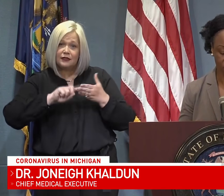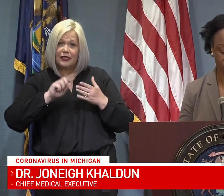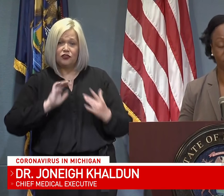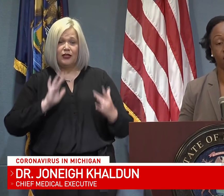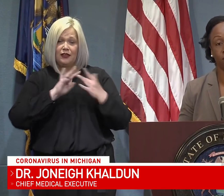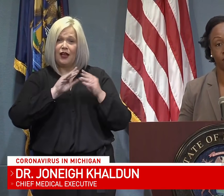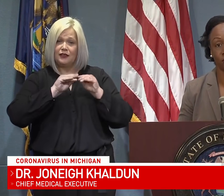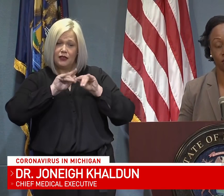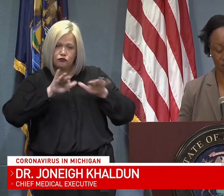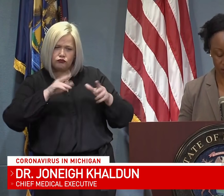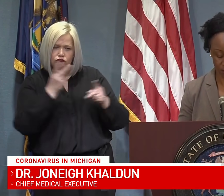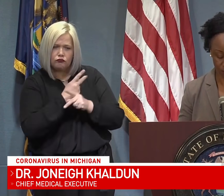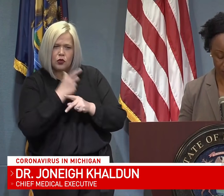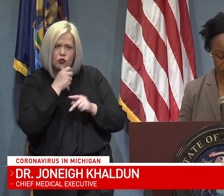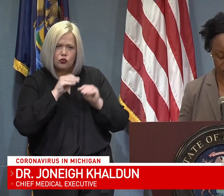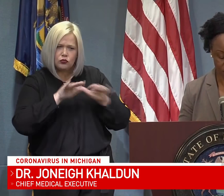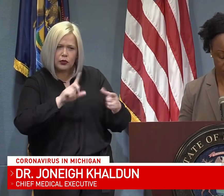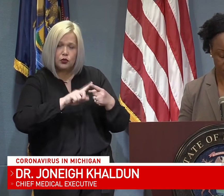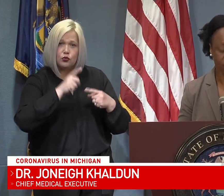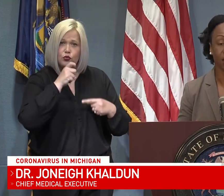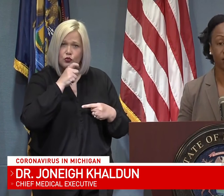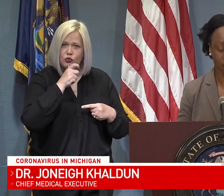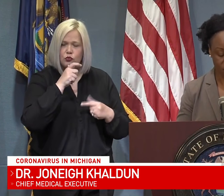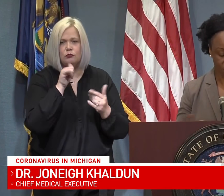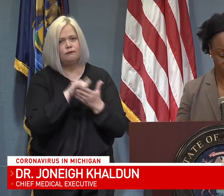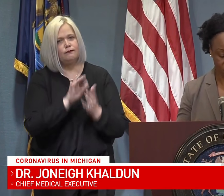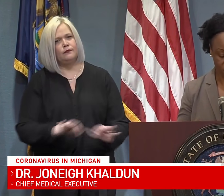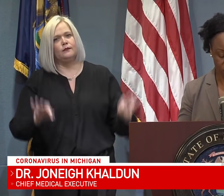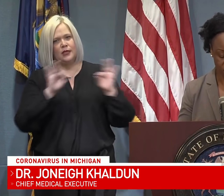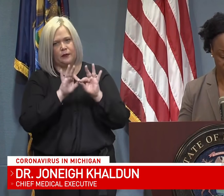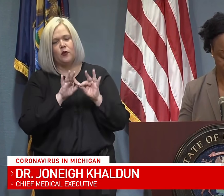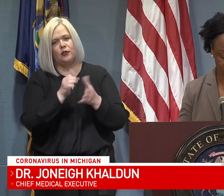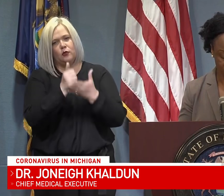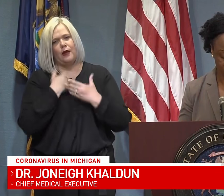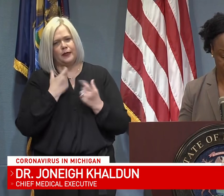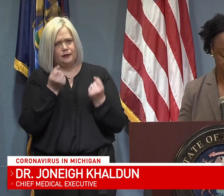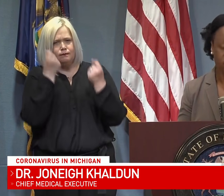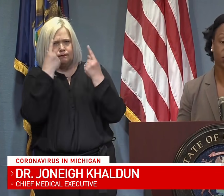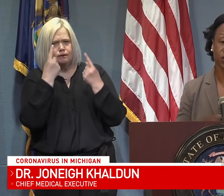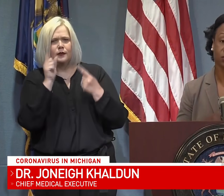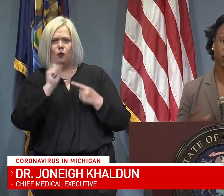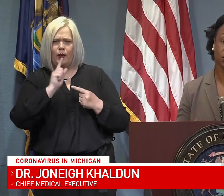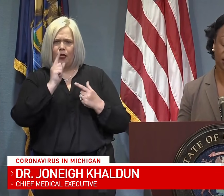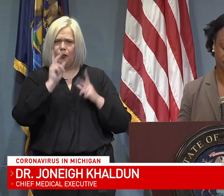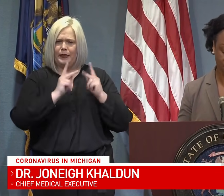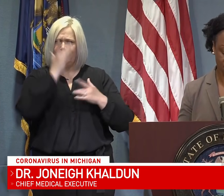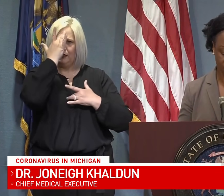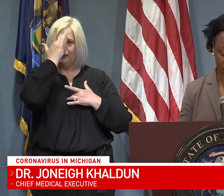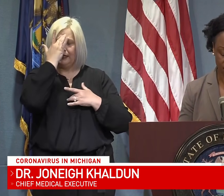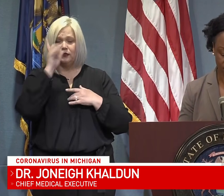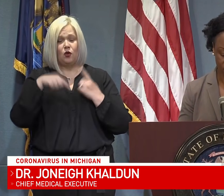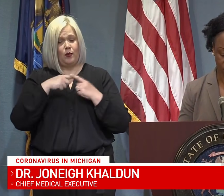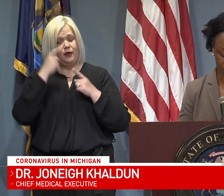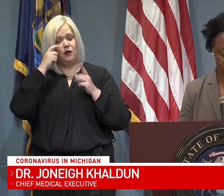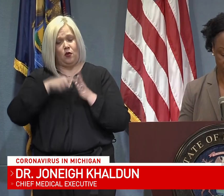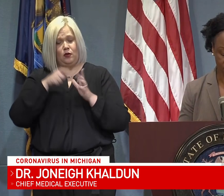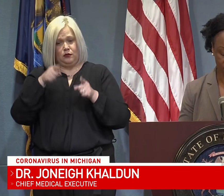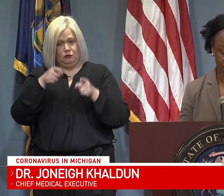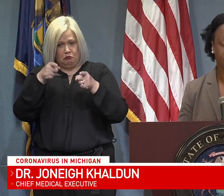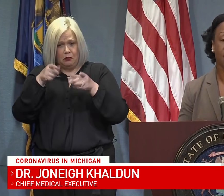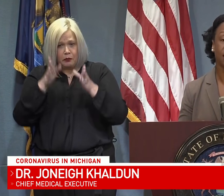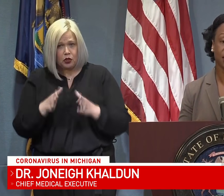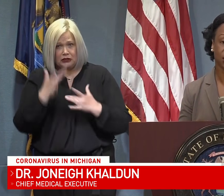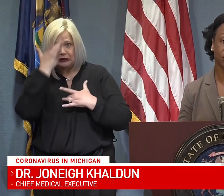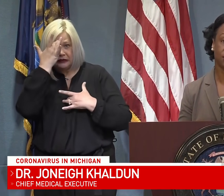critical parts of our effort to contain this virus that may occur across the state. So once a person has tested positive for